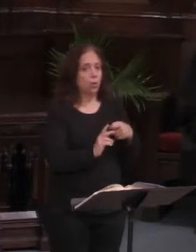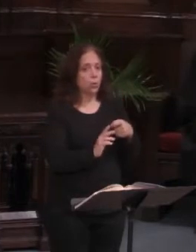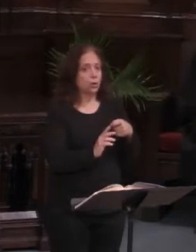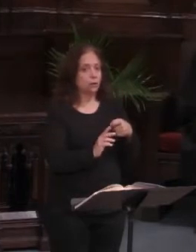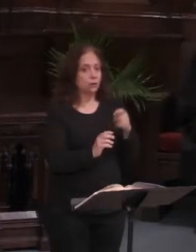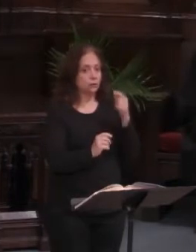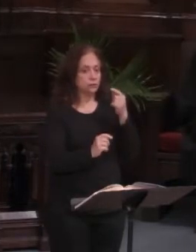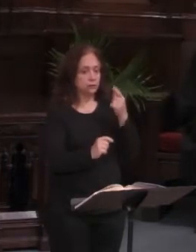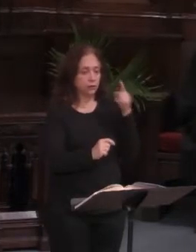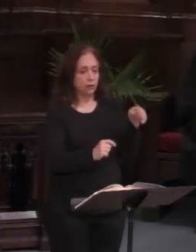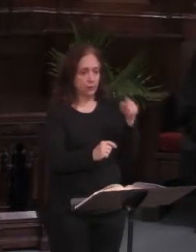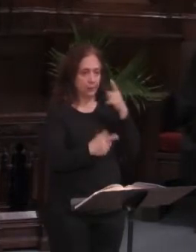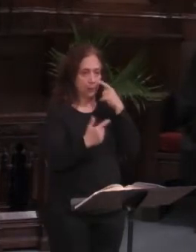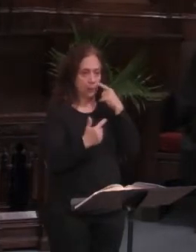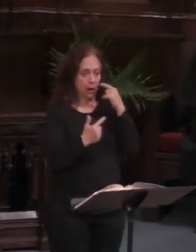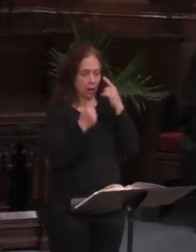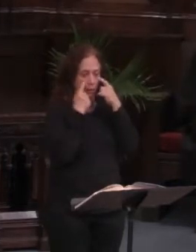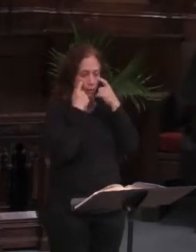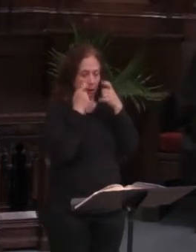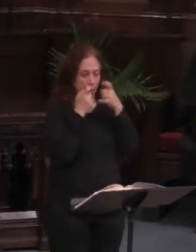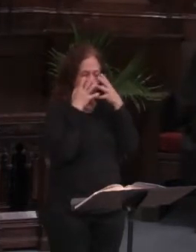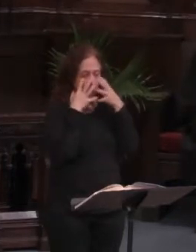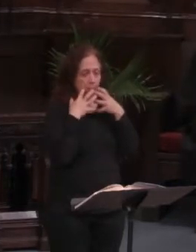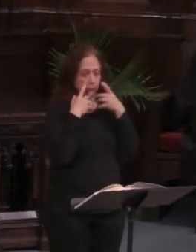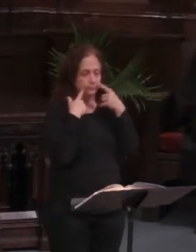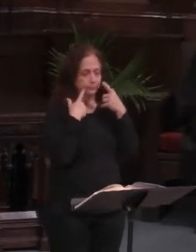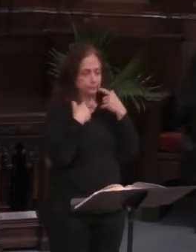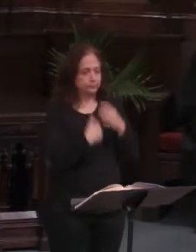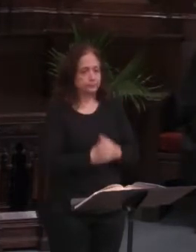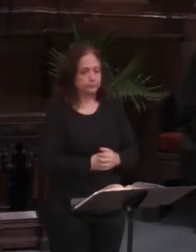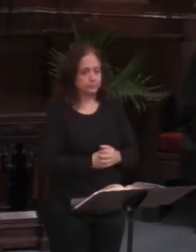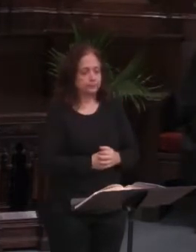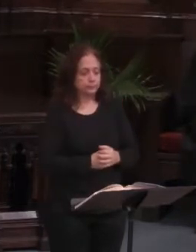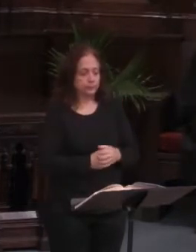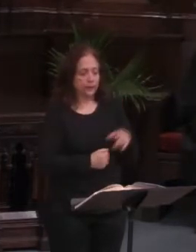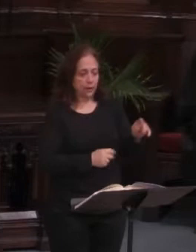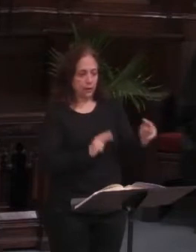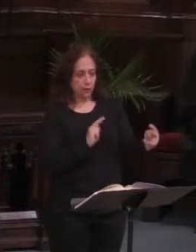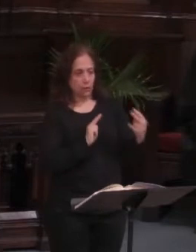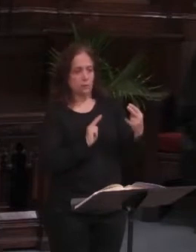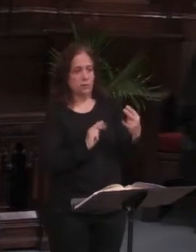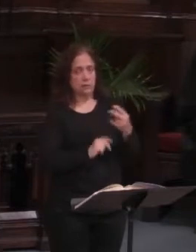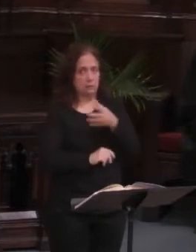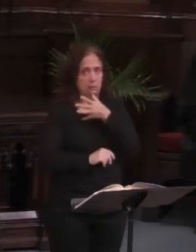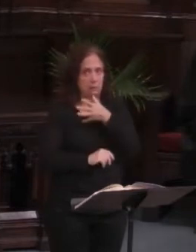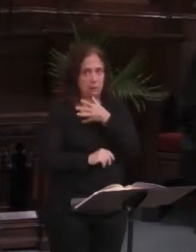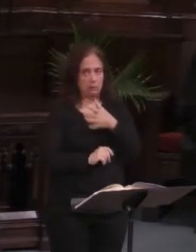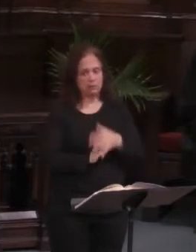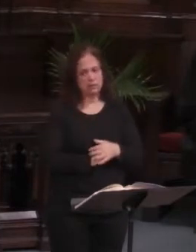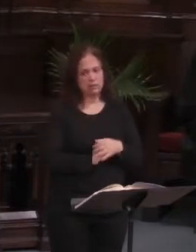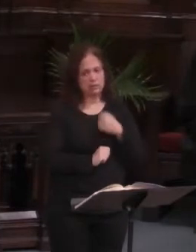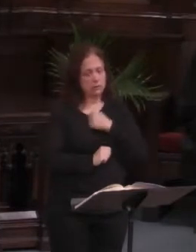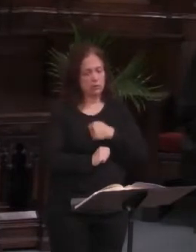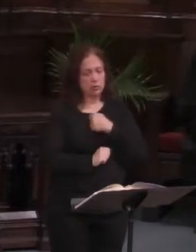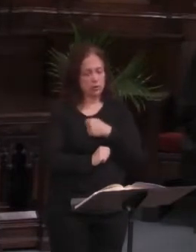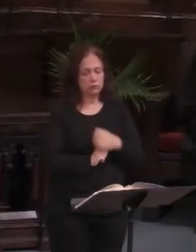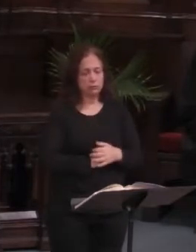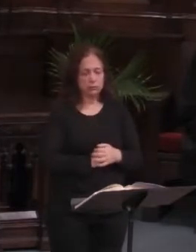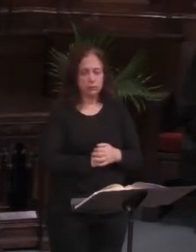had formed and were rolling down her face. She looked at me and said, "Mom, I'm so